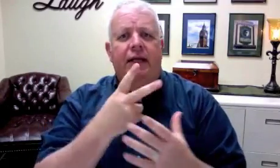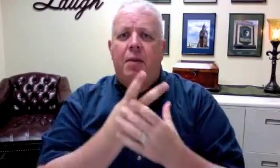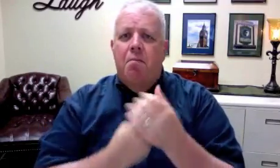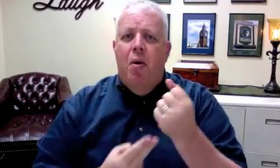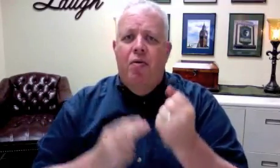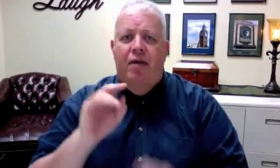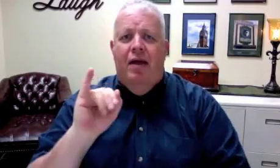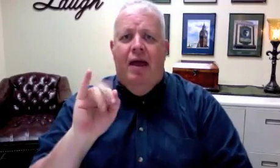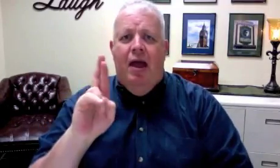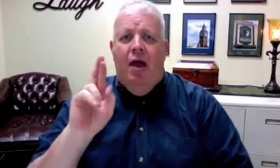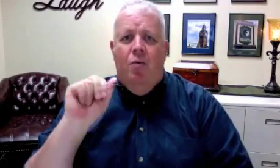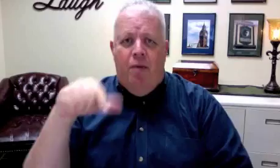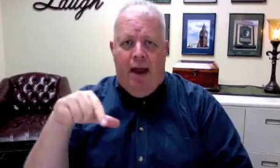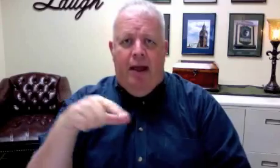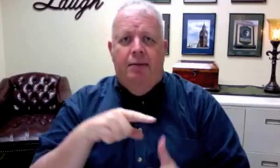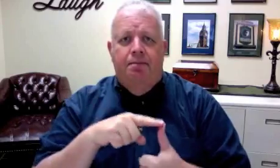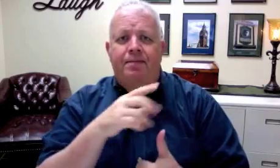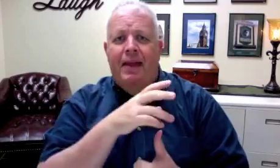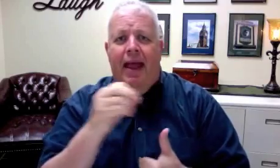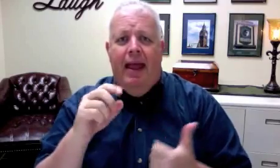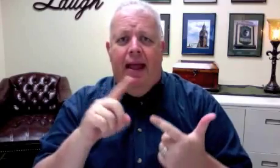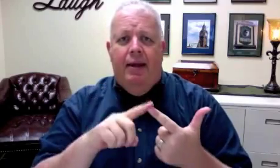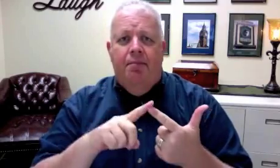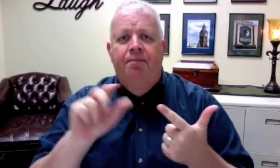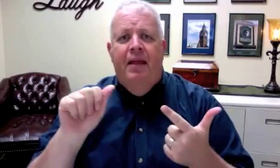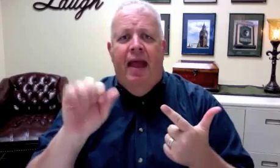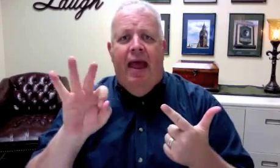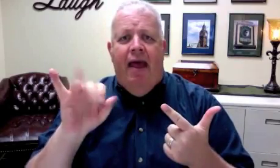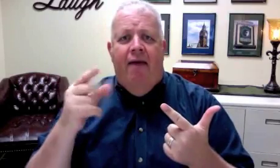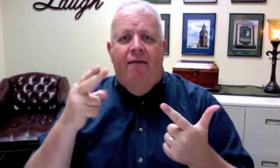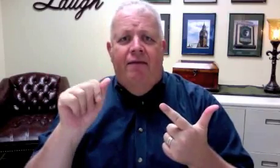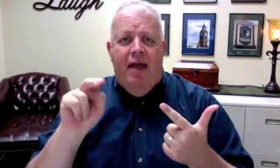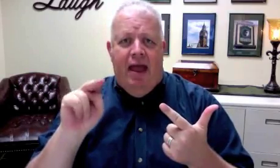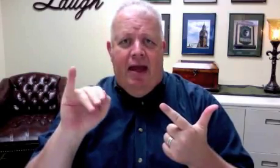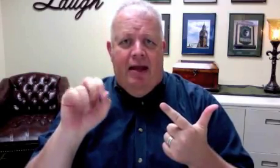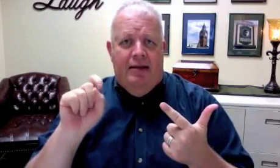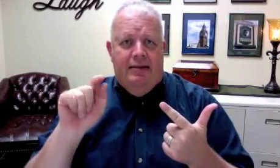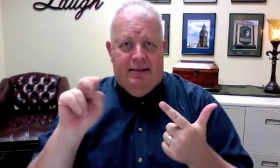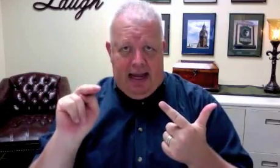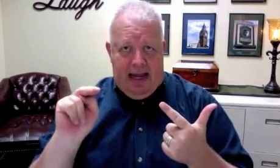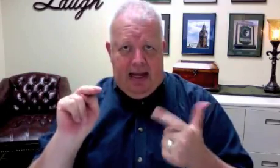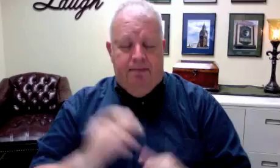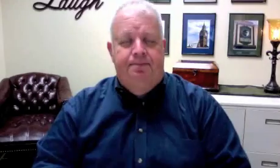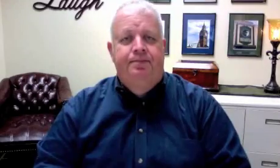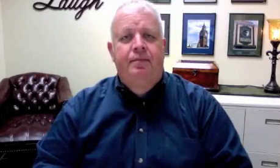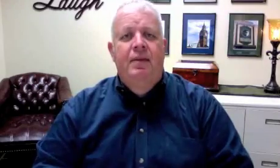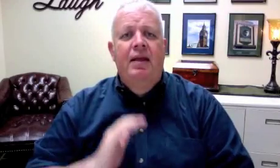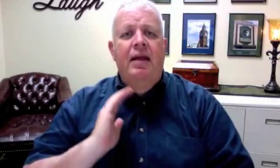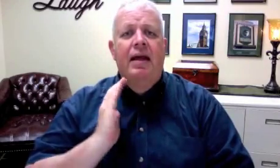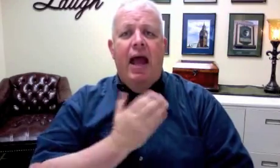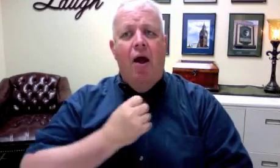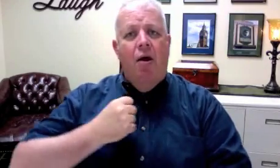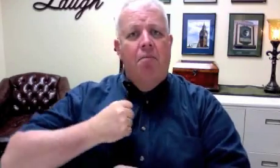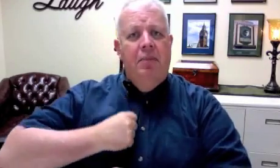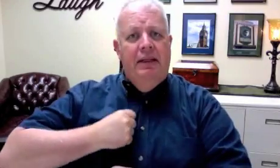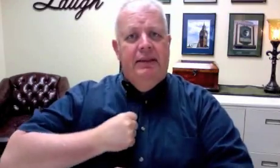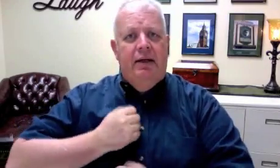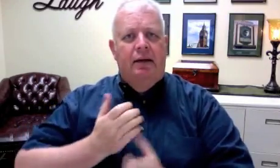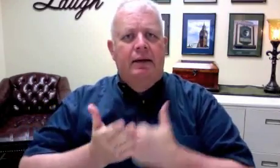Iraq and Afghanistan. Our forces are helping to support a NATO no-fly